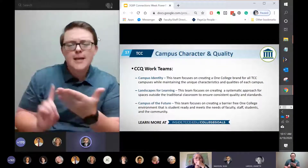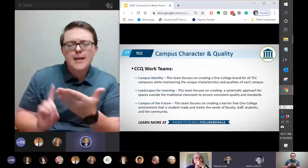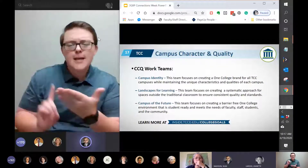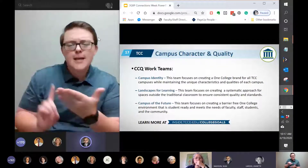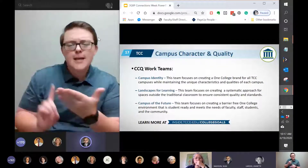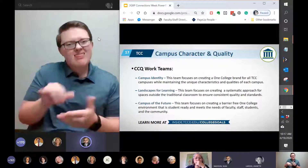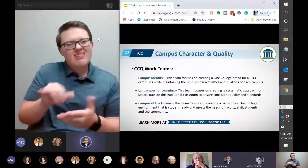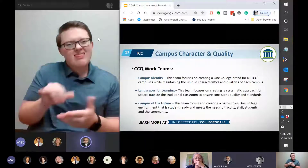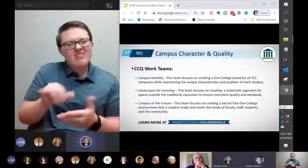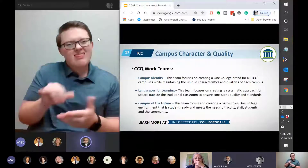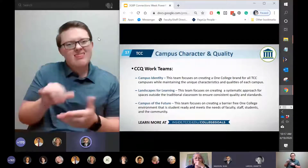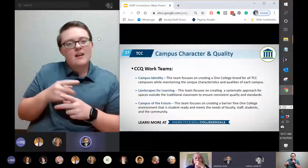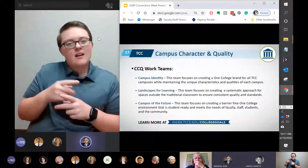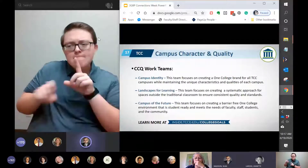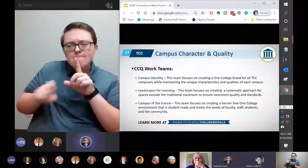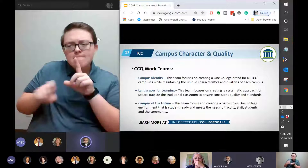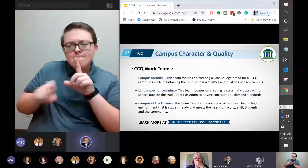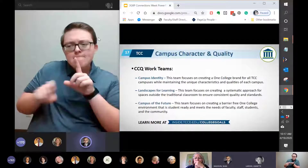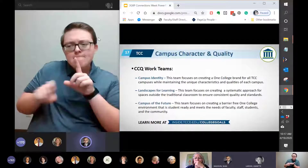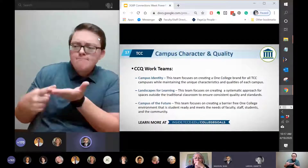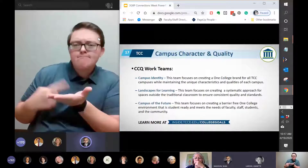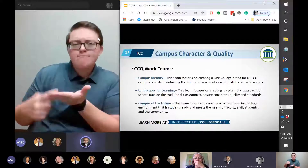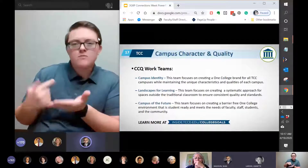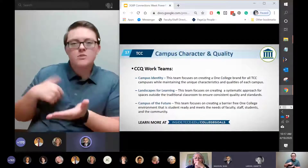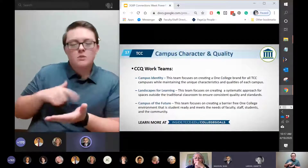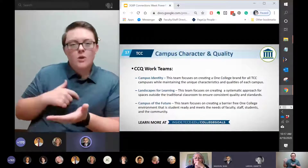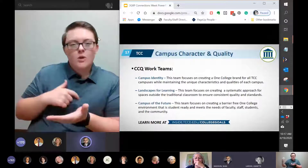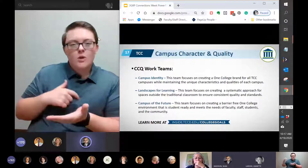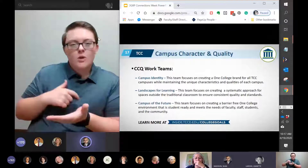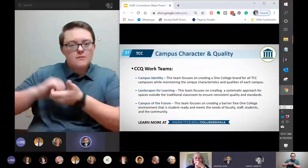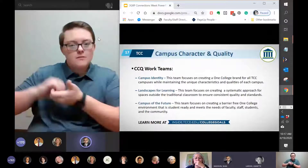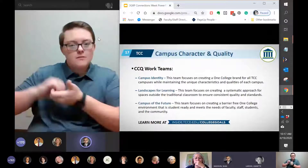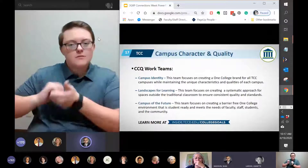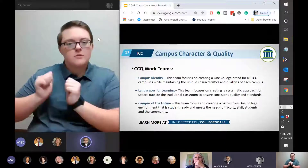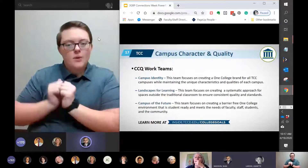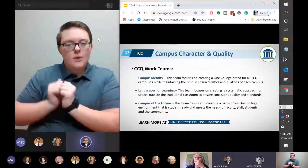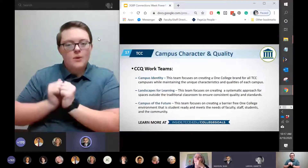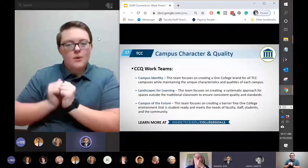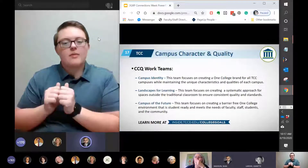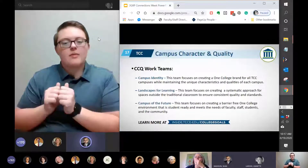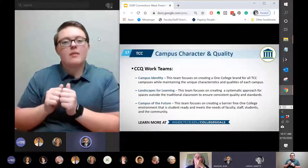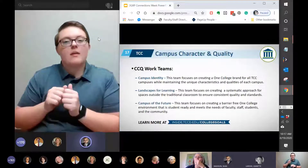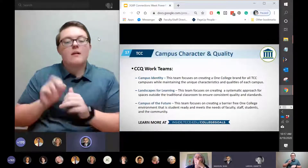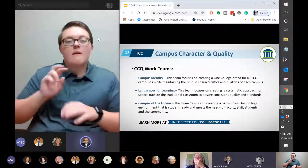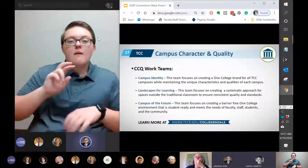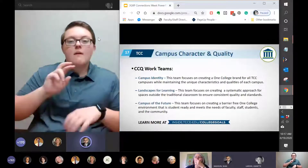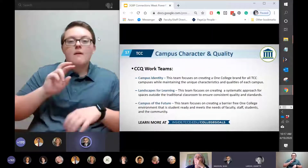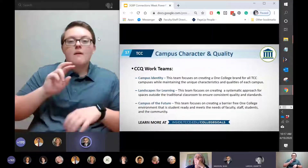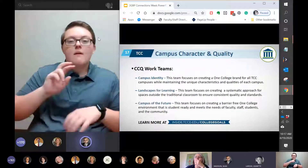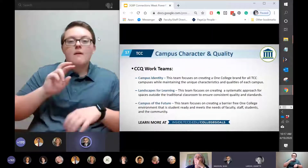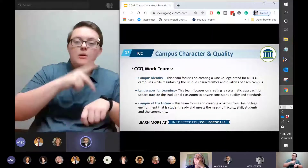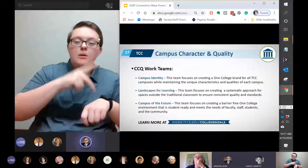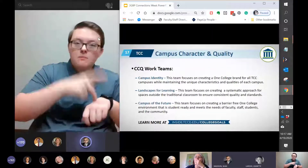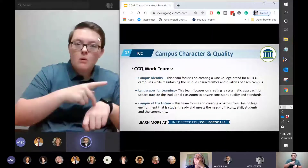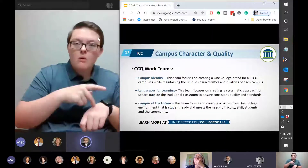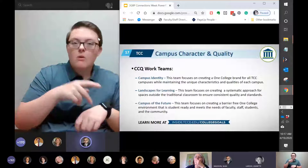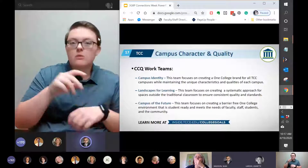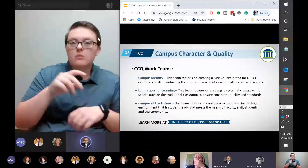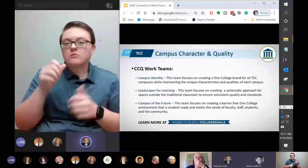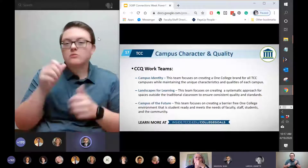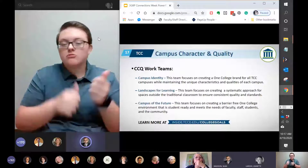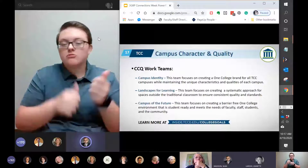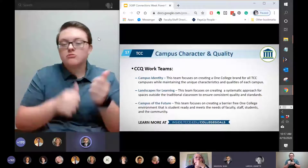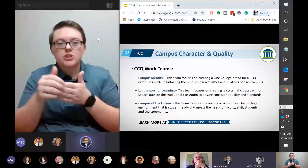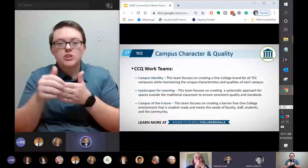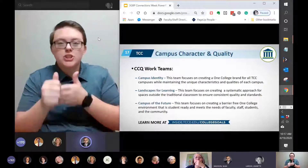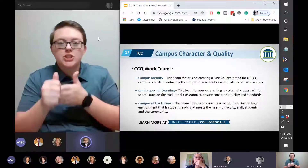the types of conversations where we confer with the principals, the champions, etc., to really get a feel and a sense